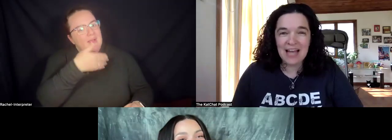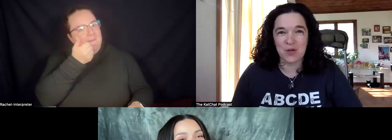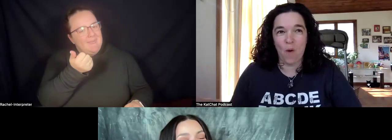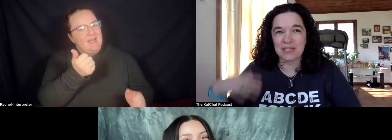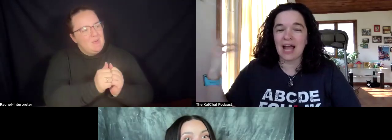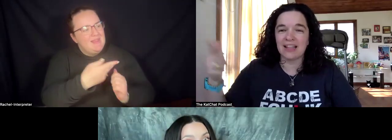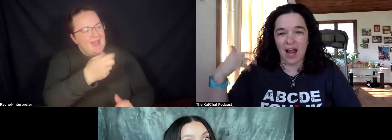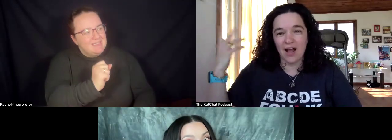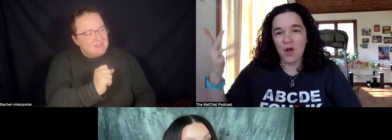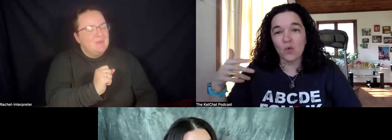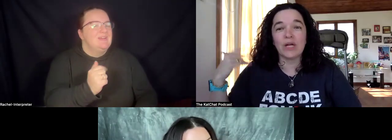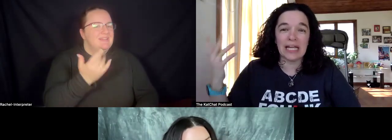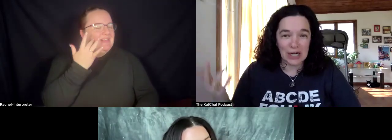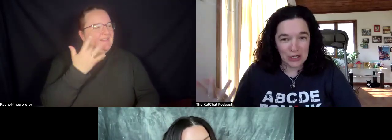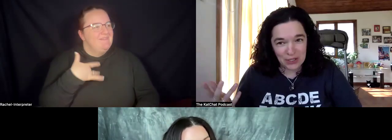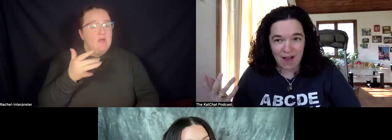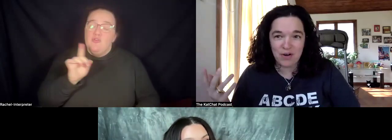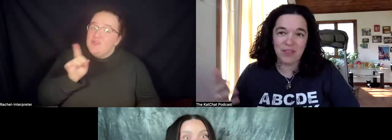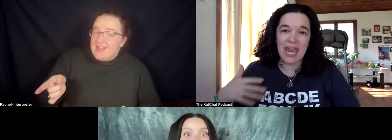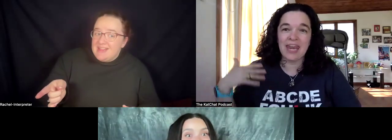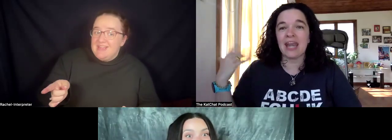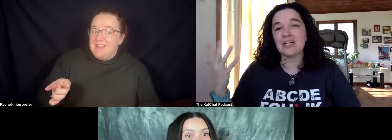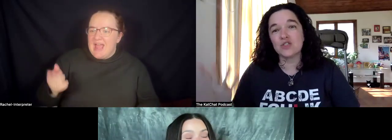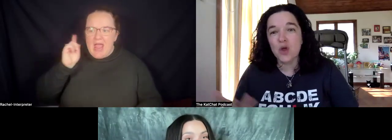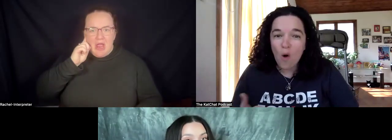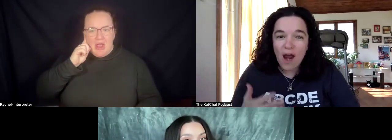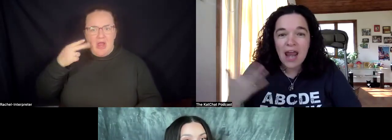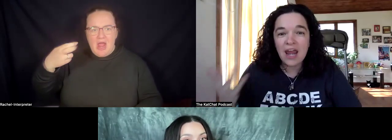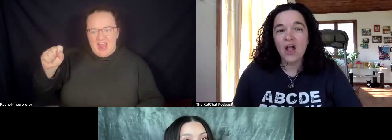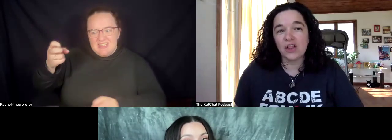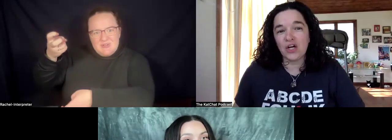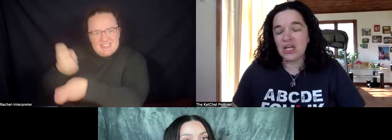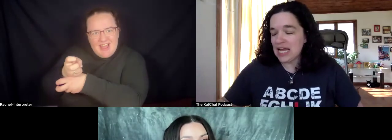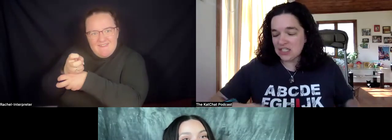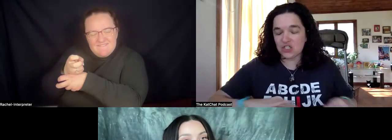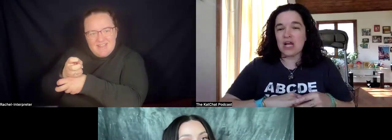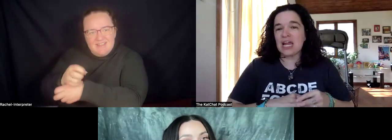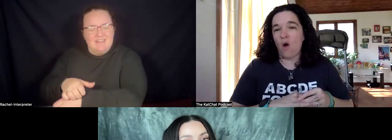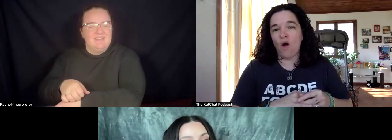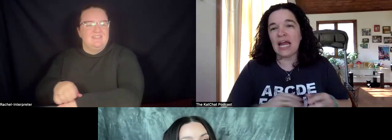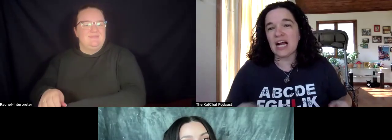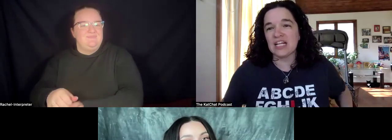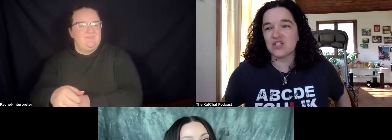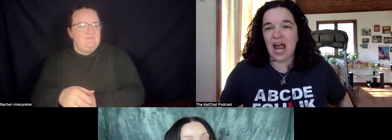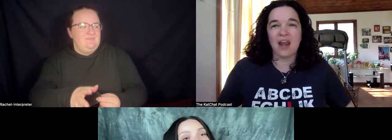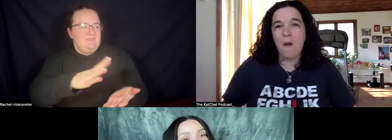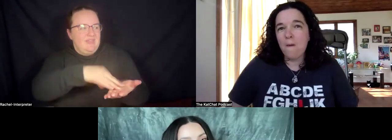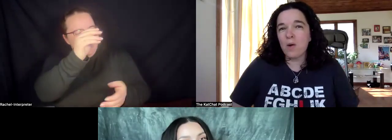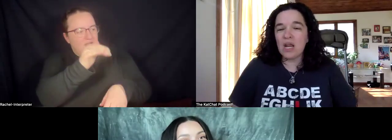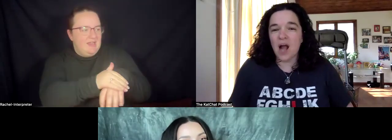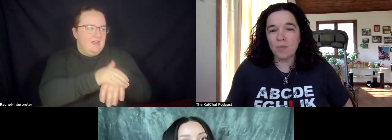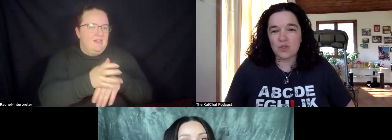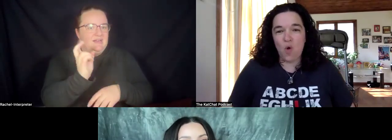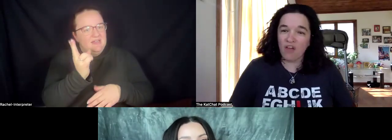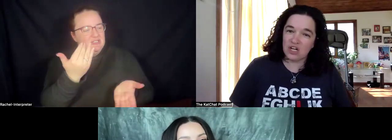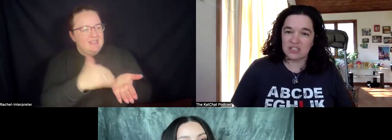with the high school because I can like Really, learn a I bit heard that and that's enjoy tough. learning history or English again. But